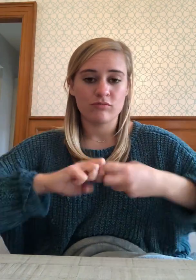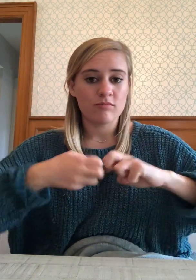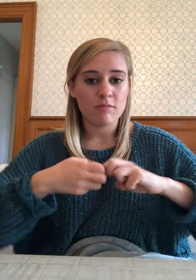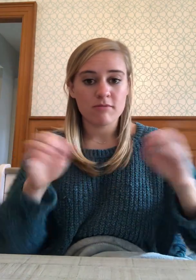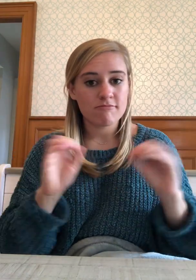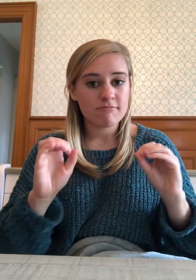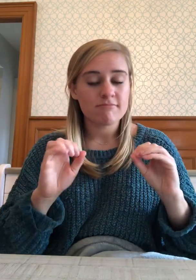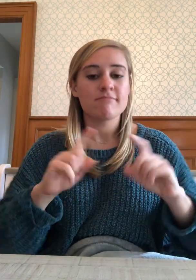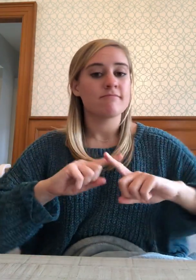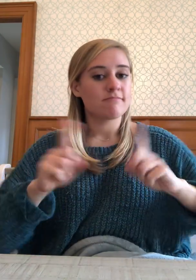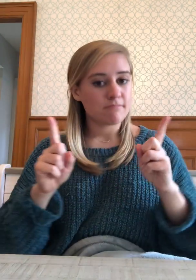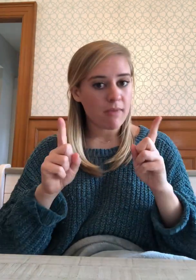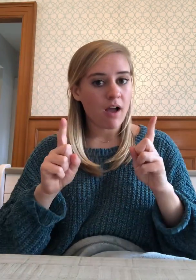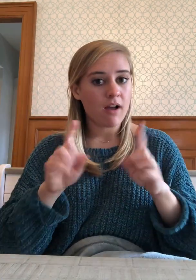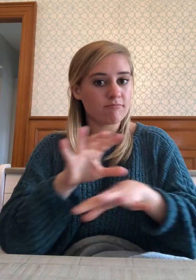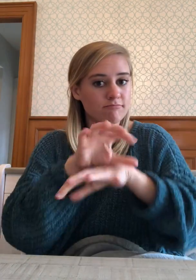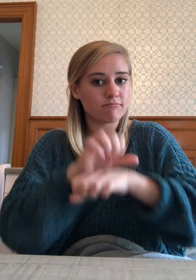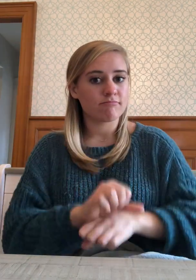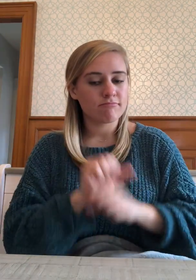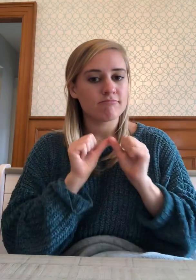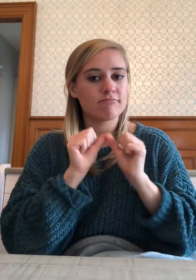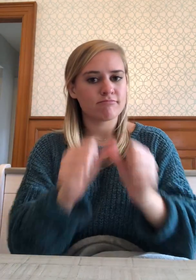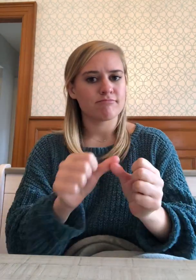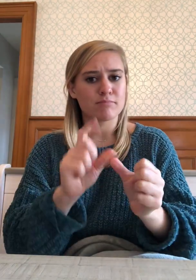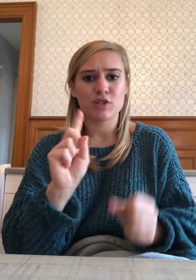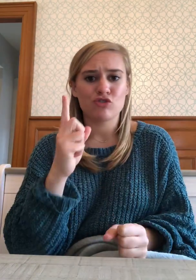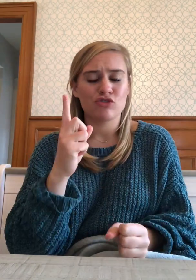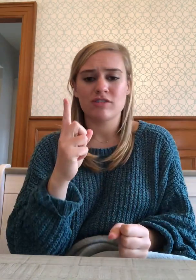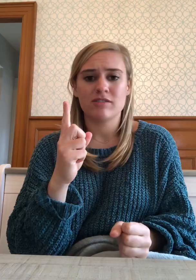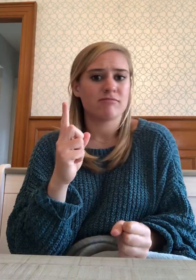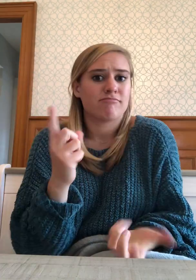persists. It's just a stupid habit. That's the empty habit part of it.